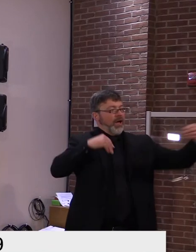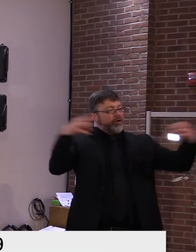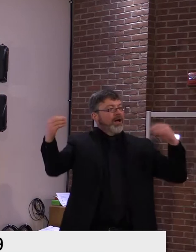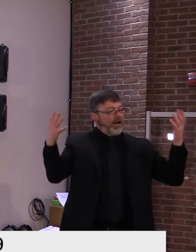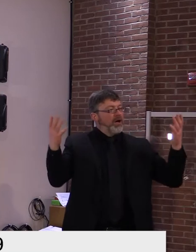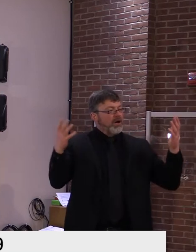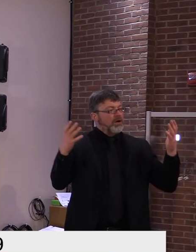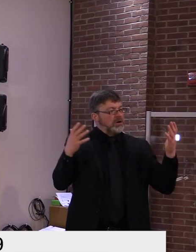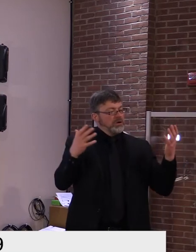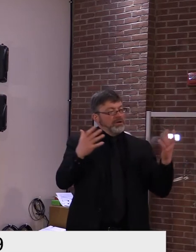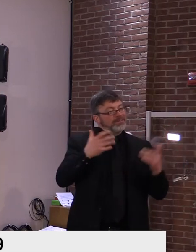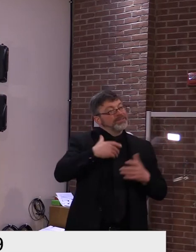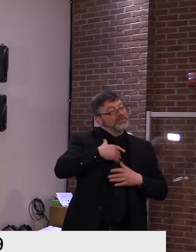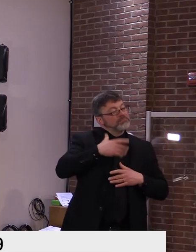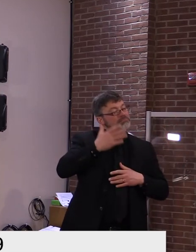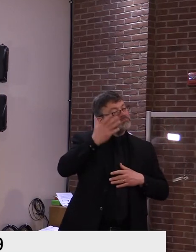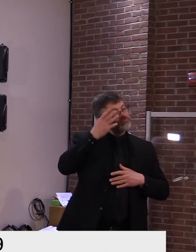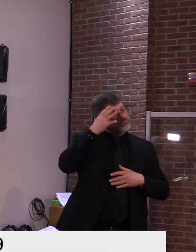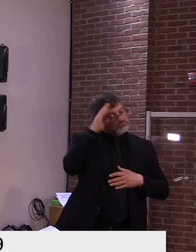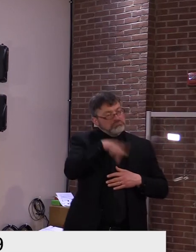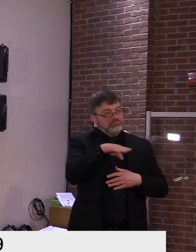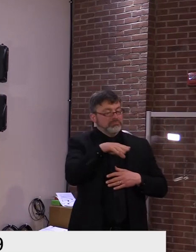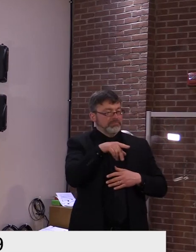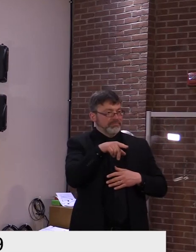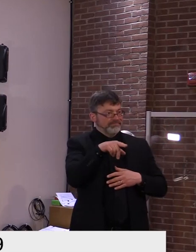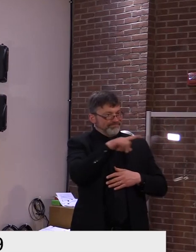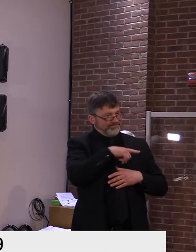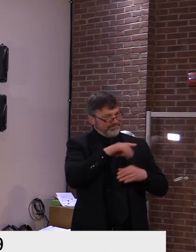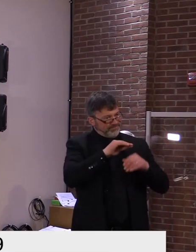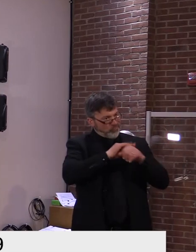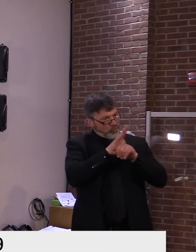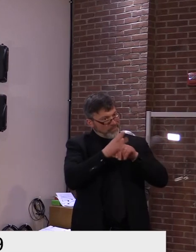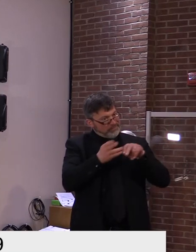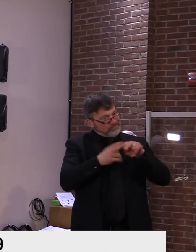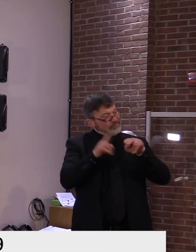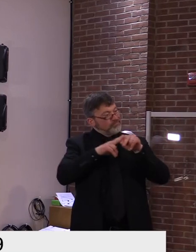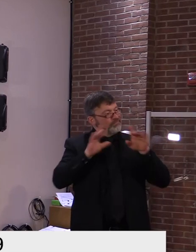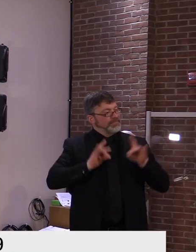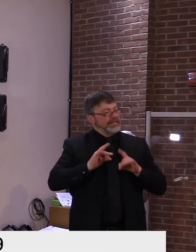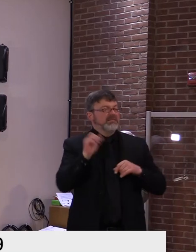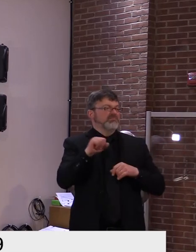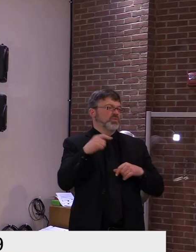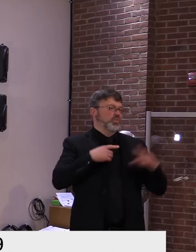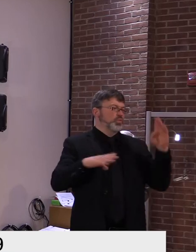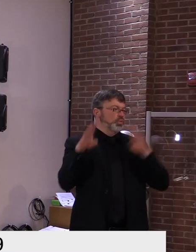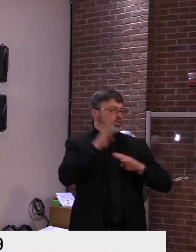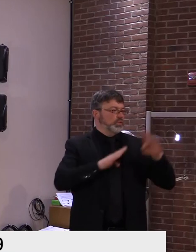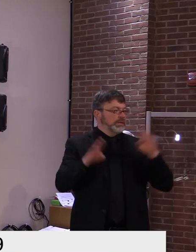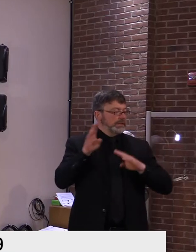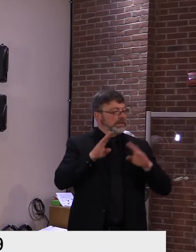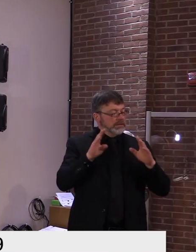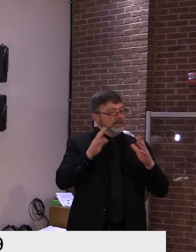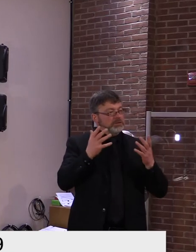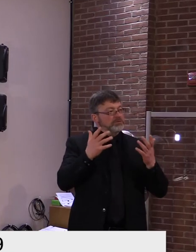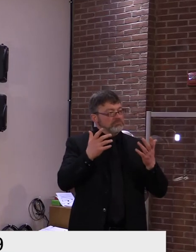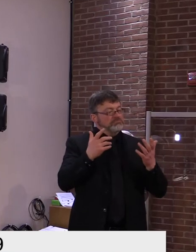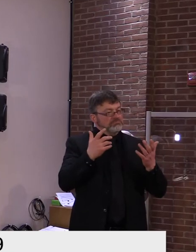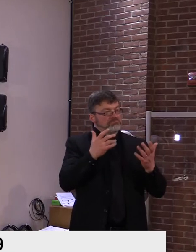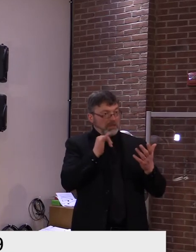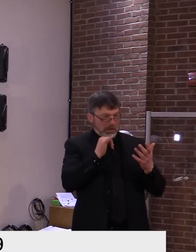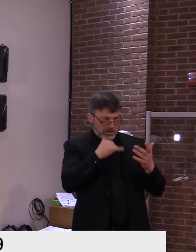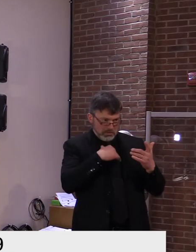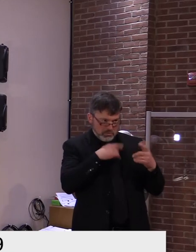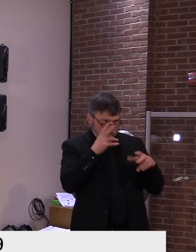concern and something that's factored regularly into our decision-making process. And just to put an exclamation point on those